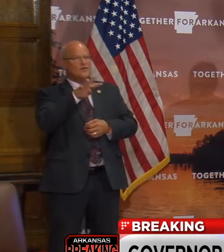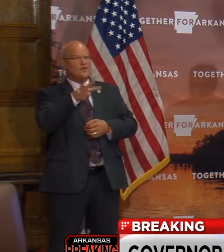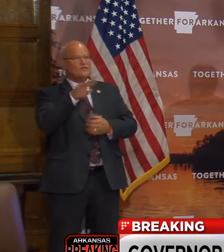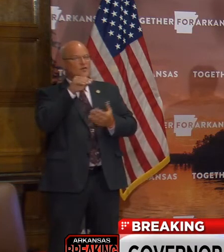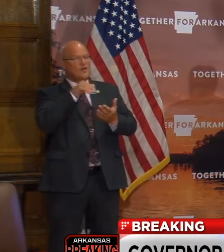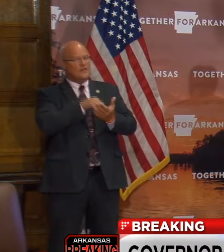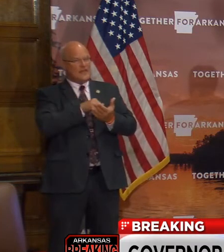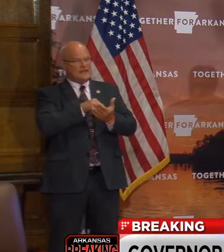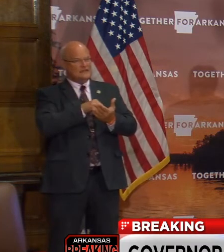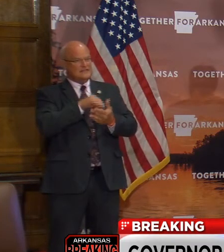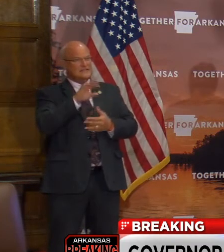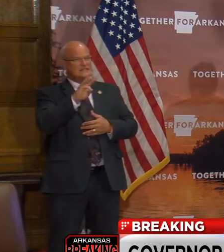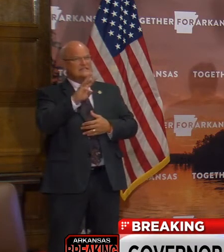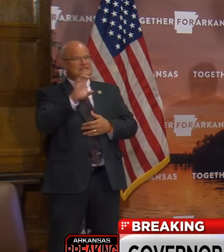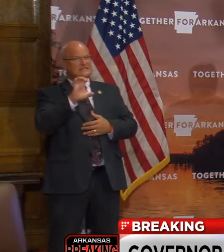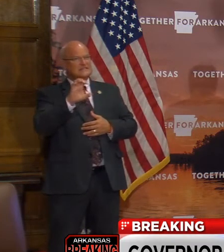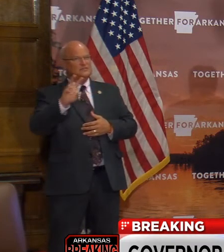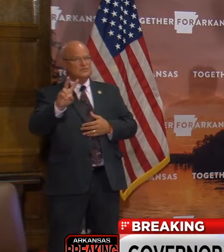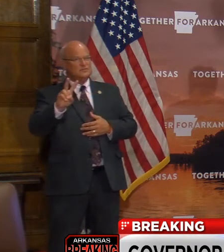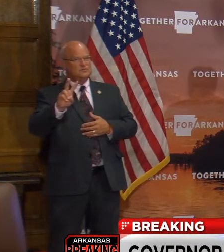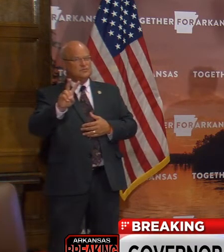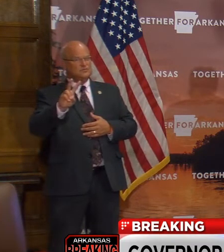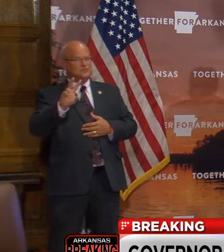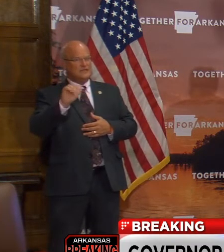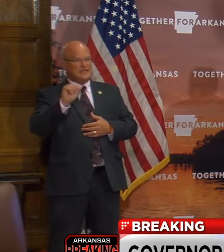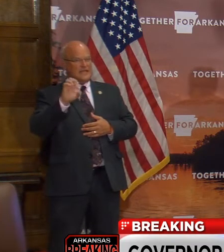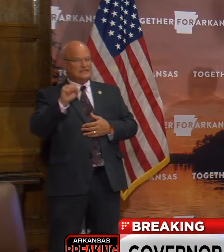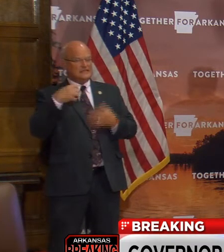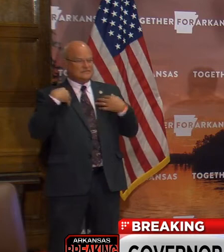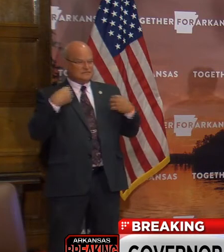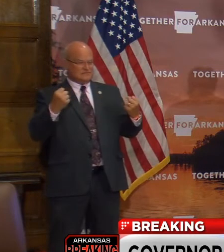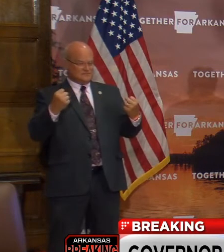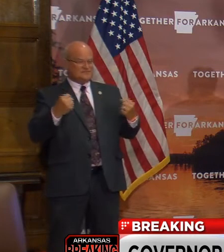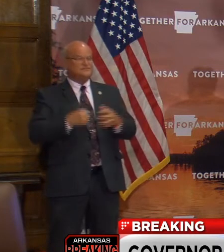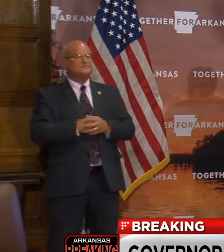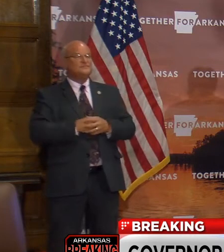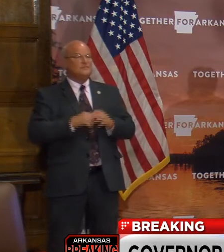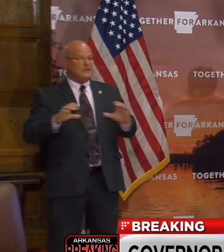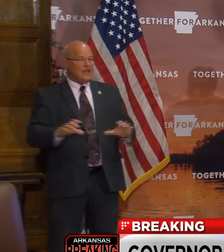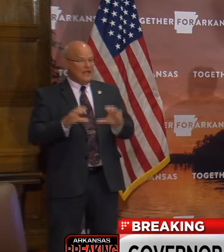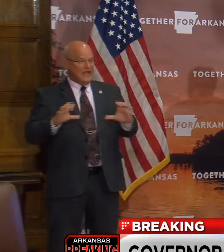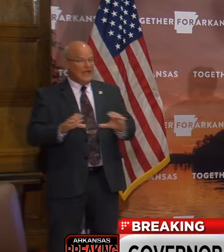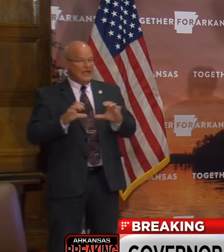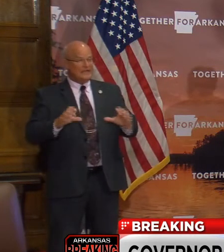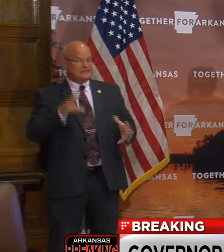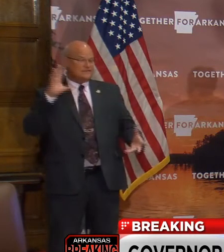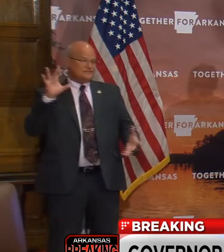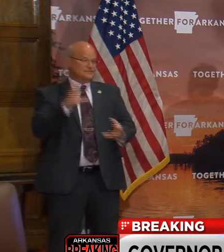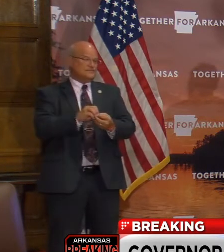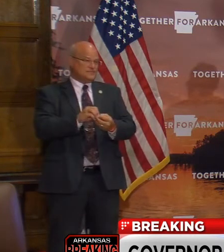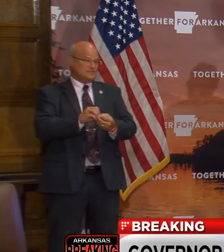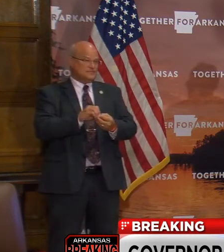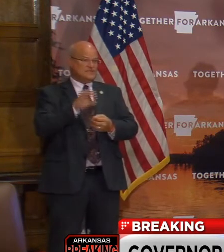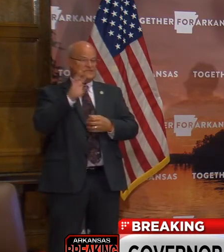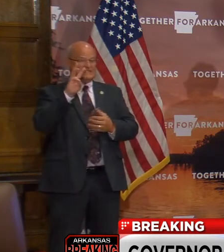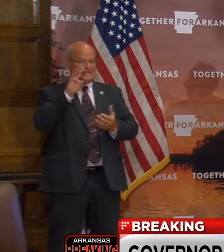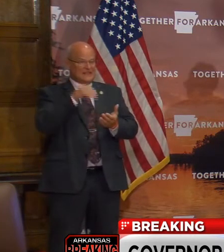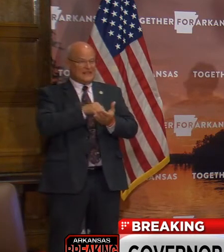44,602 cases. Our active cases, for a total of